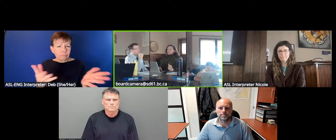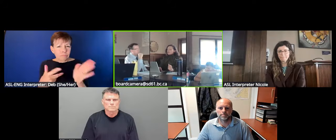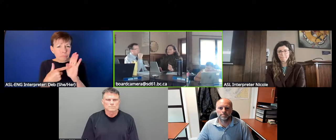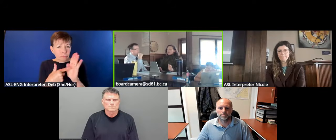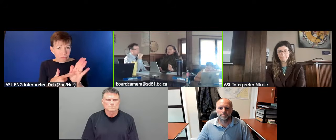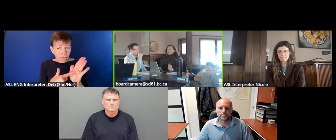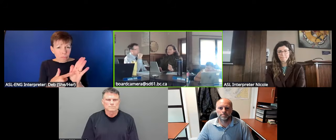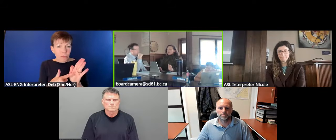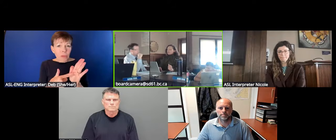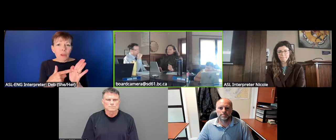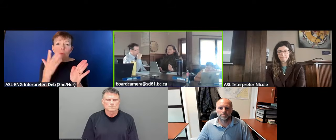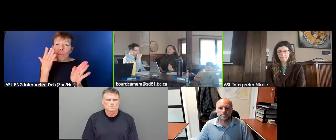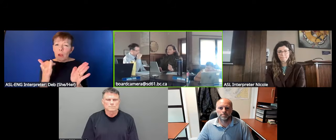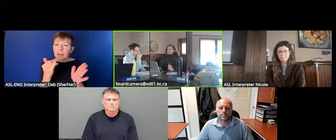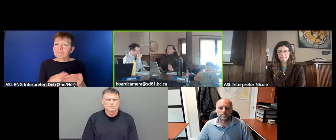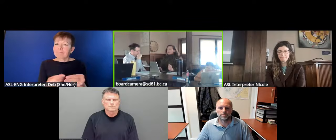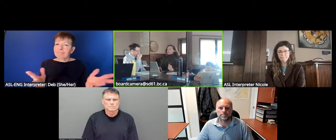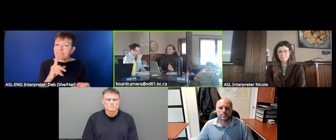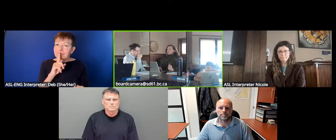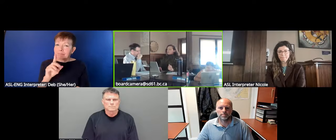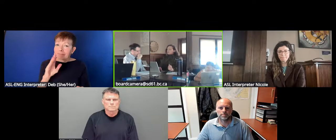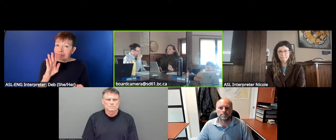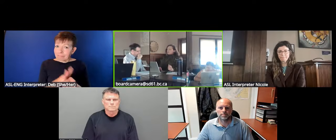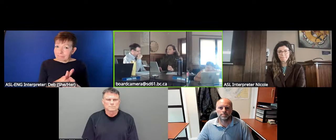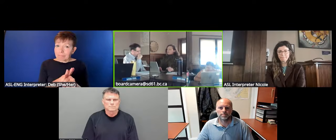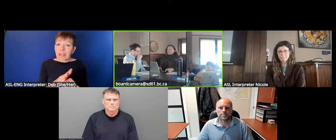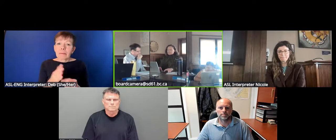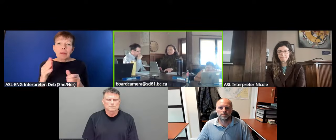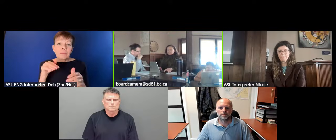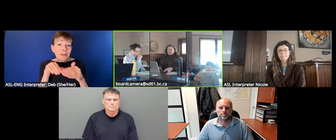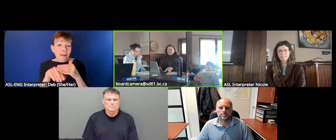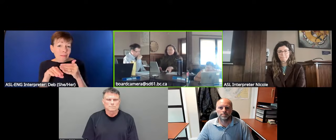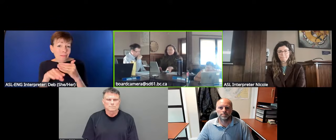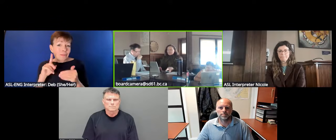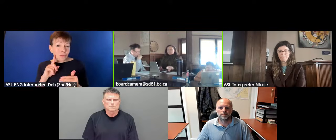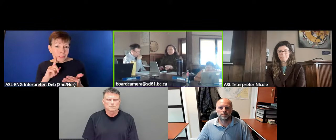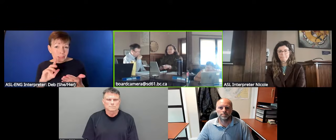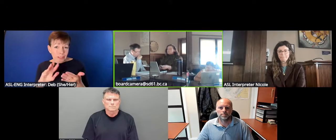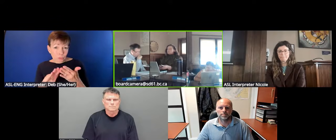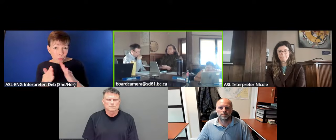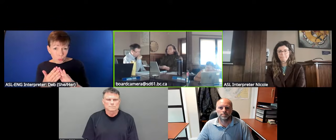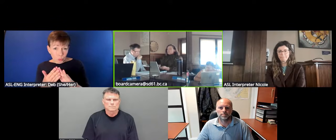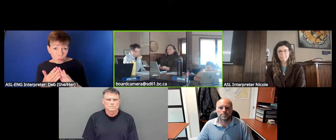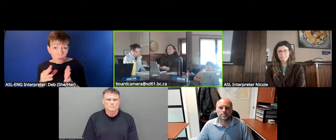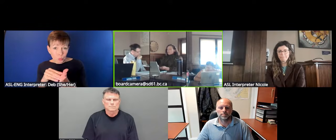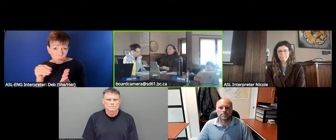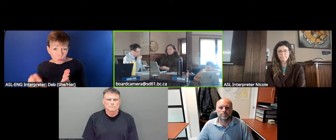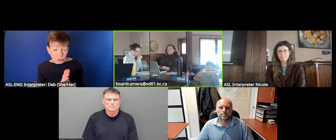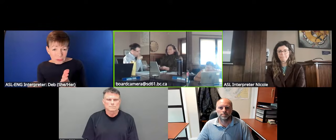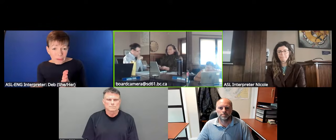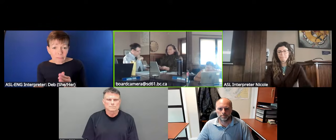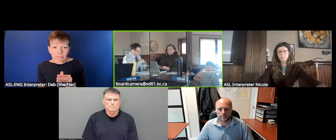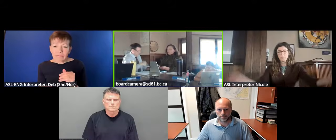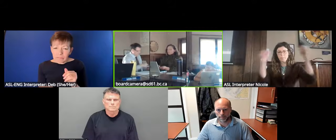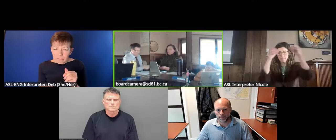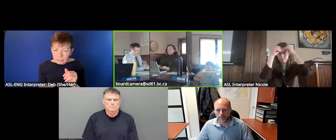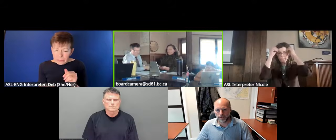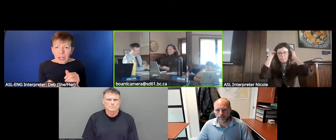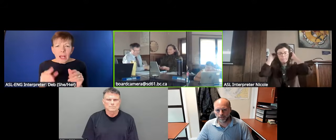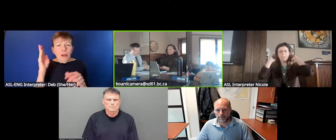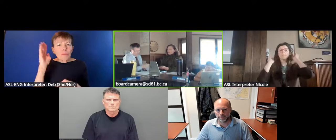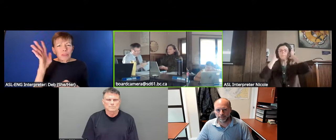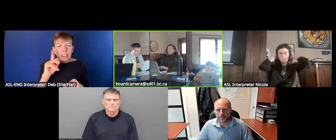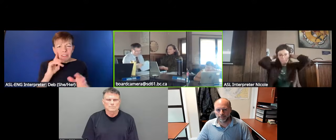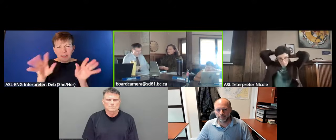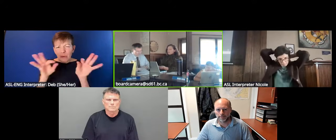consistent, qualified, and effective access to education for Dutch students. Presenters, I'm just going to go over a few rules with